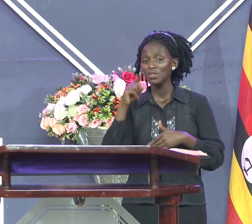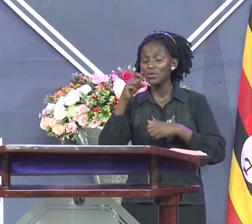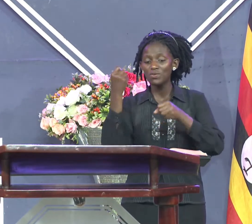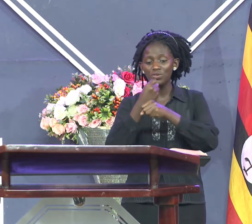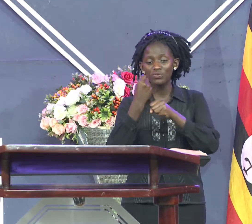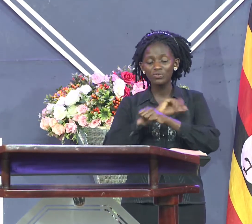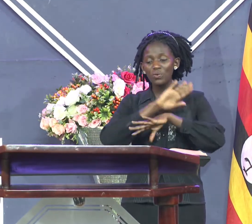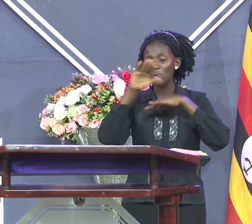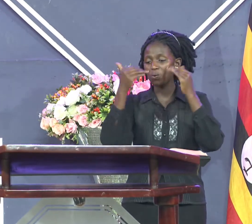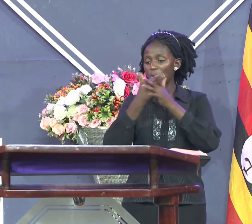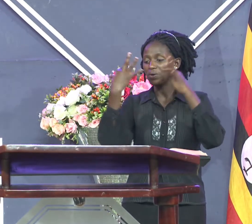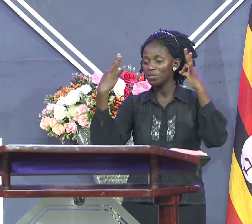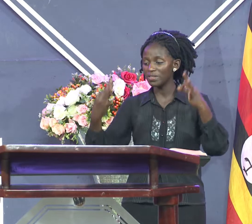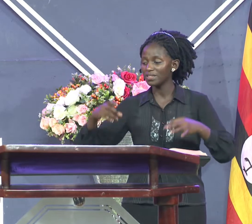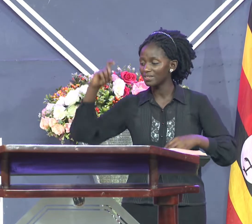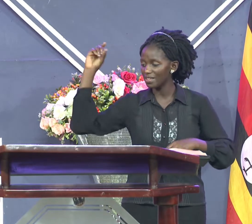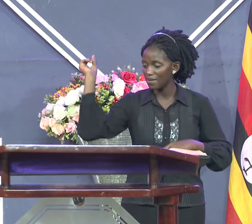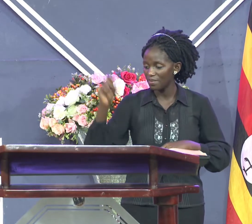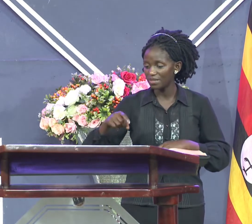outside. You